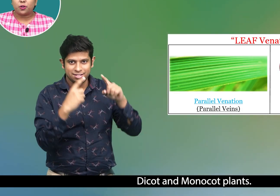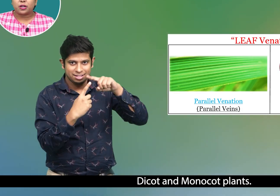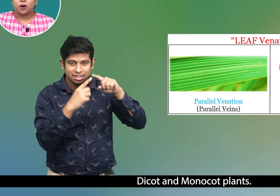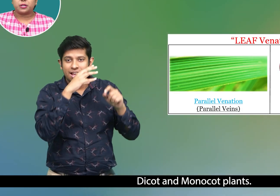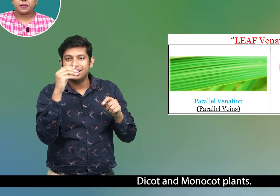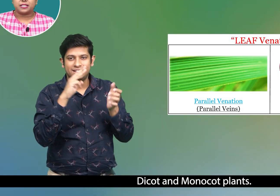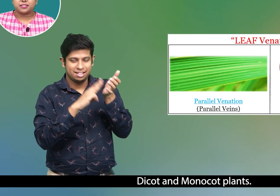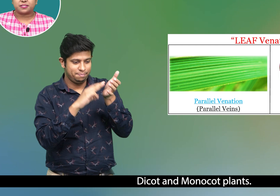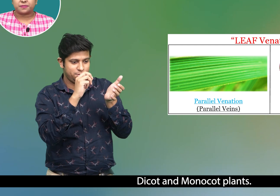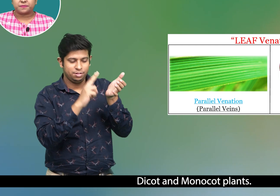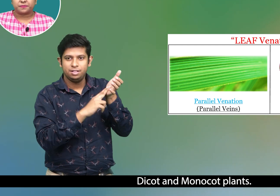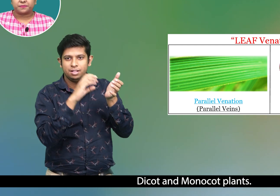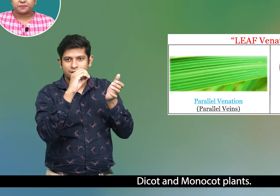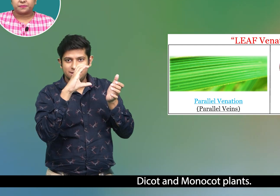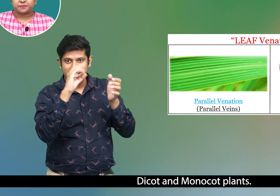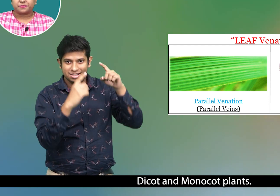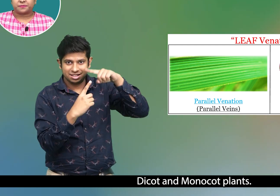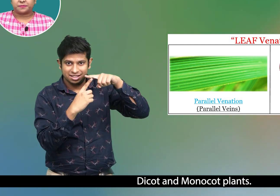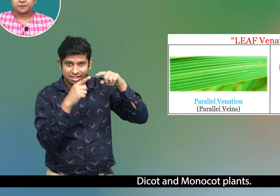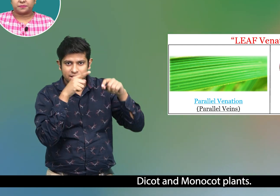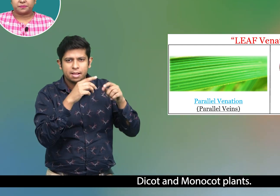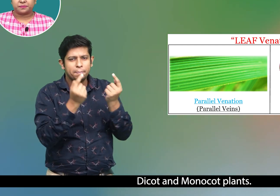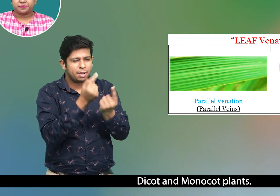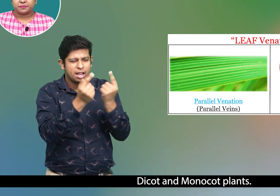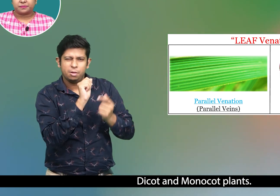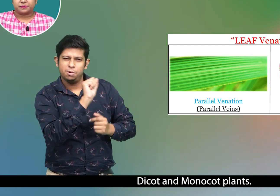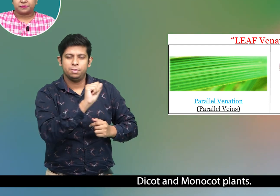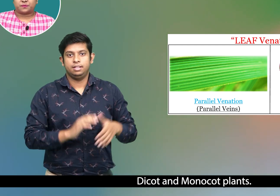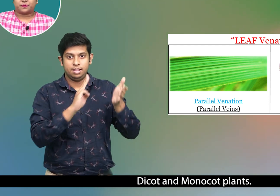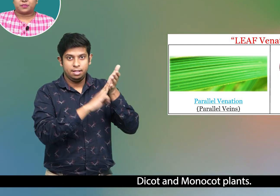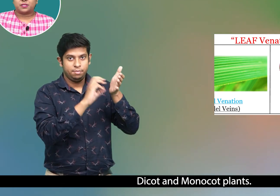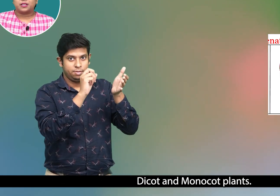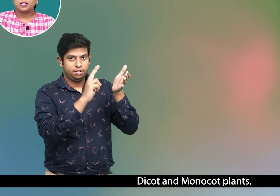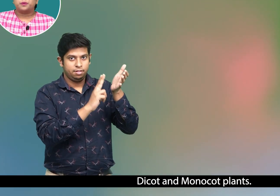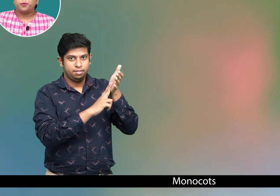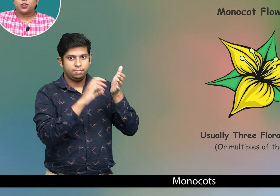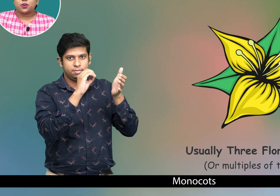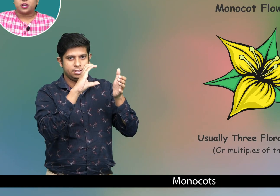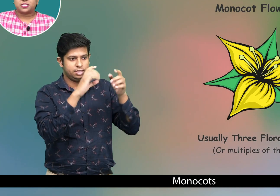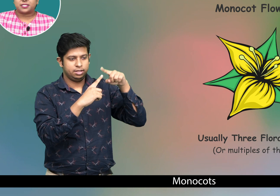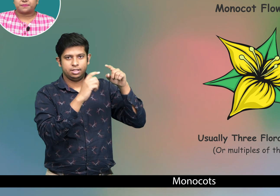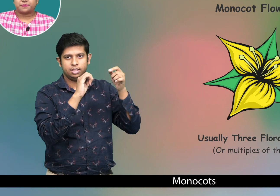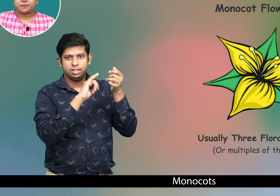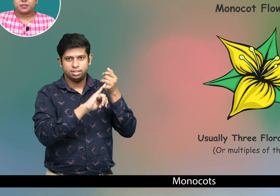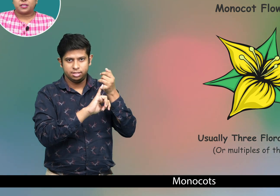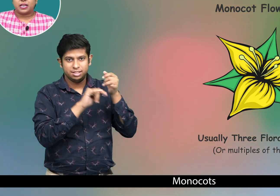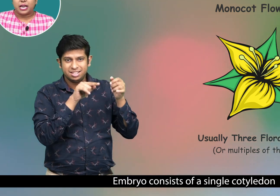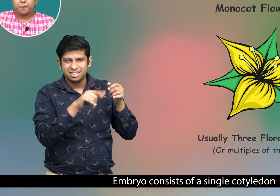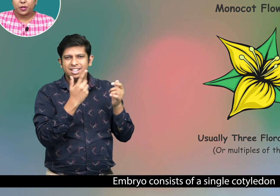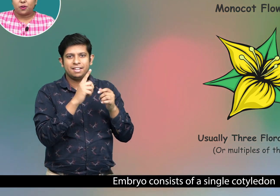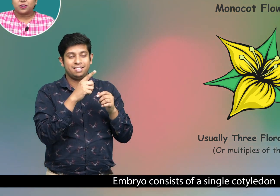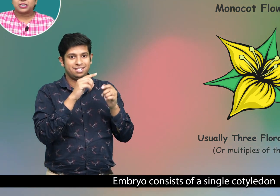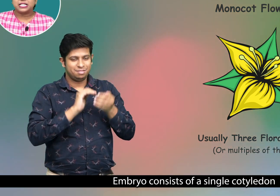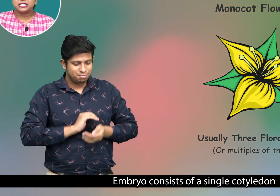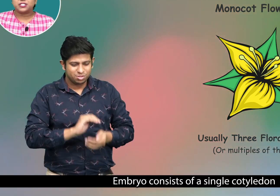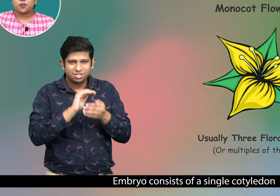and monocot plants. Monocots.